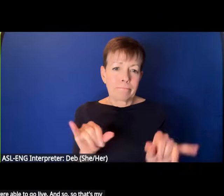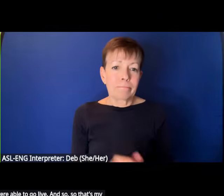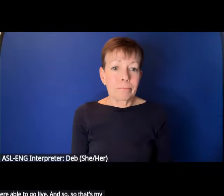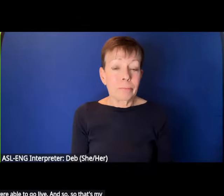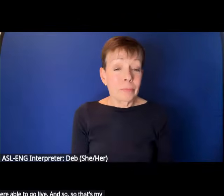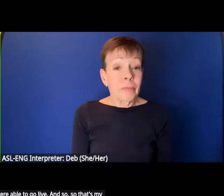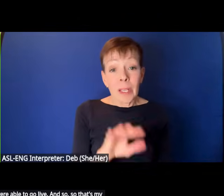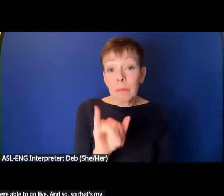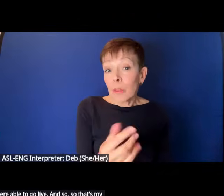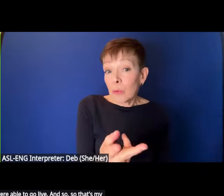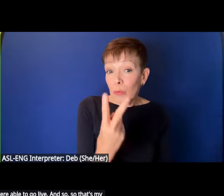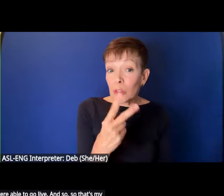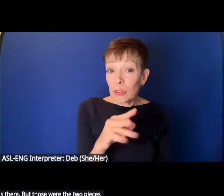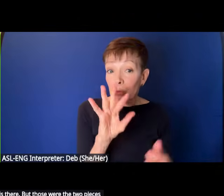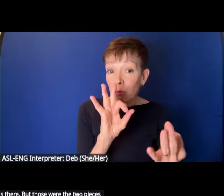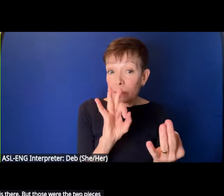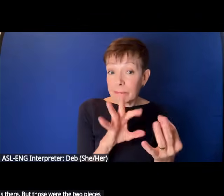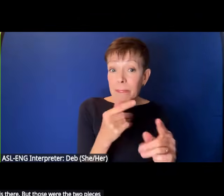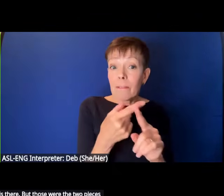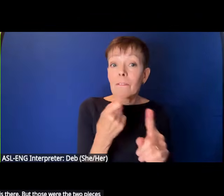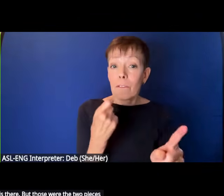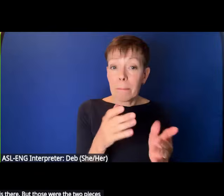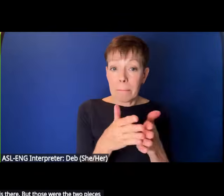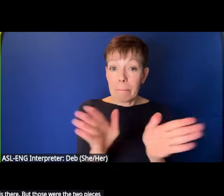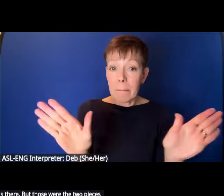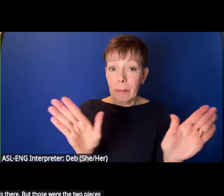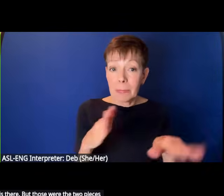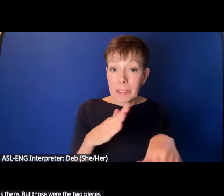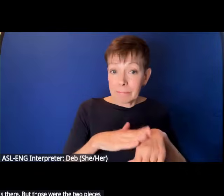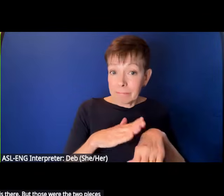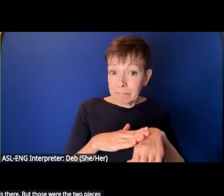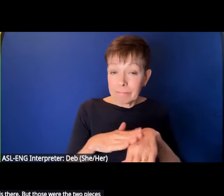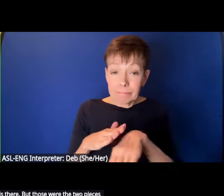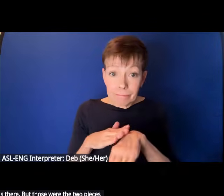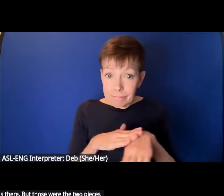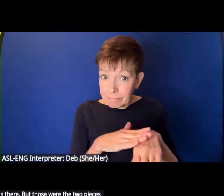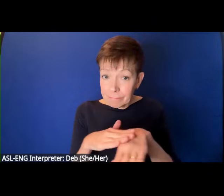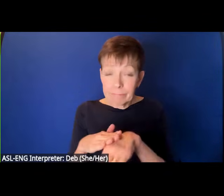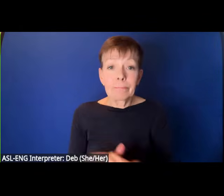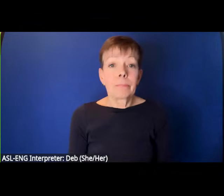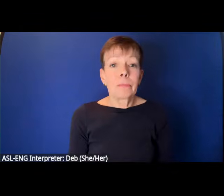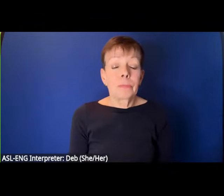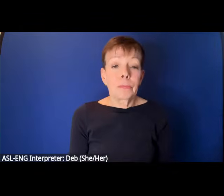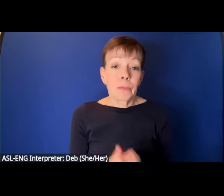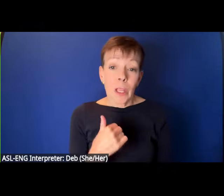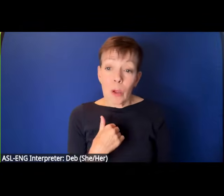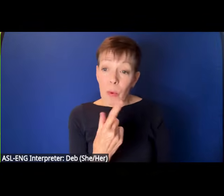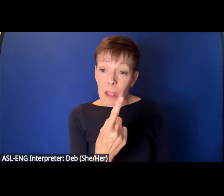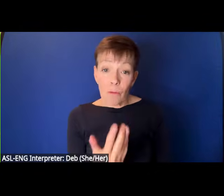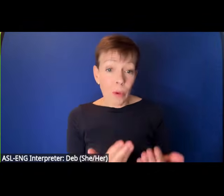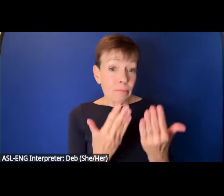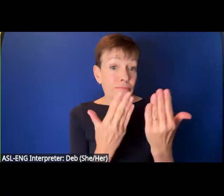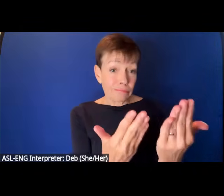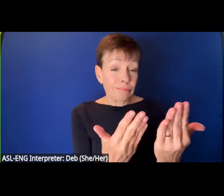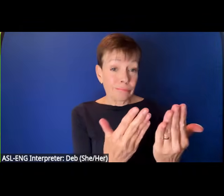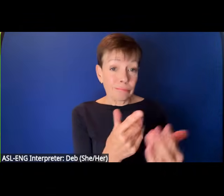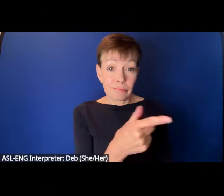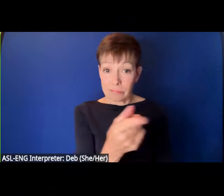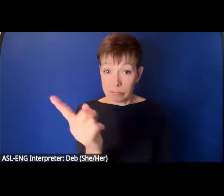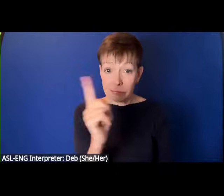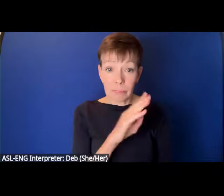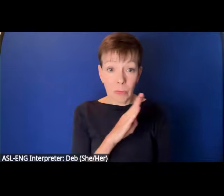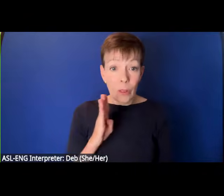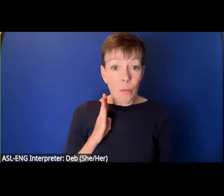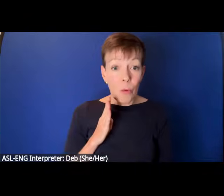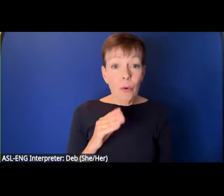were the two pieces of feedback that came through the public. And there is a recommended motion that the Board of Education of